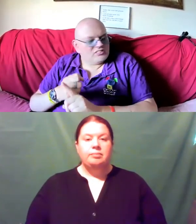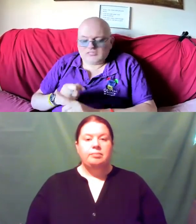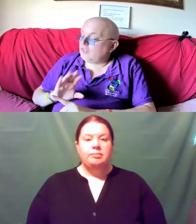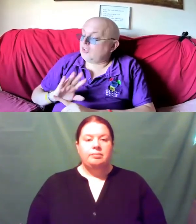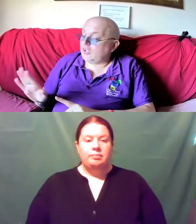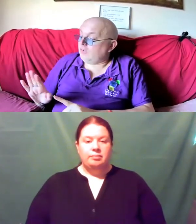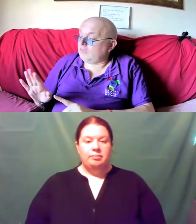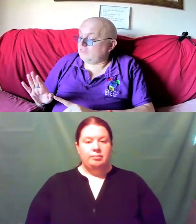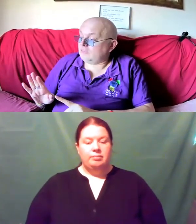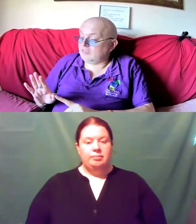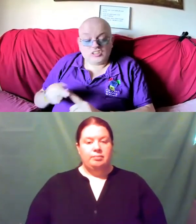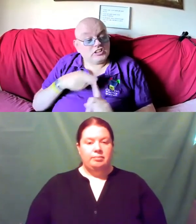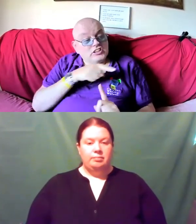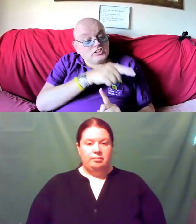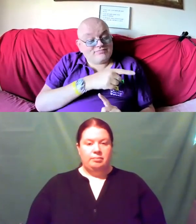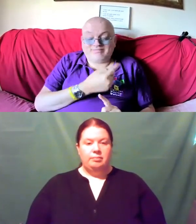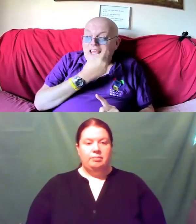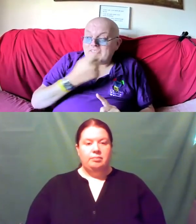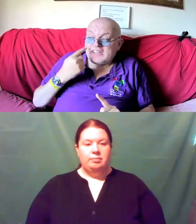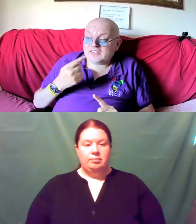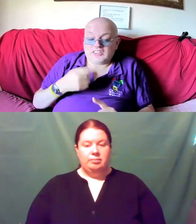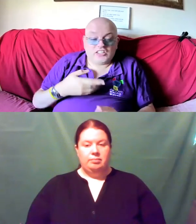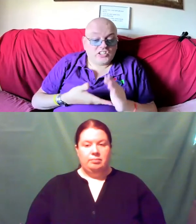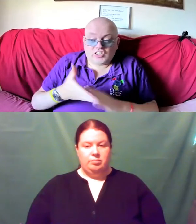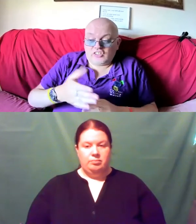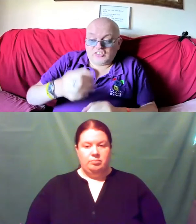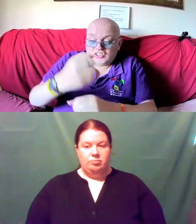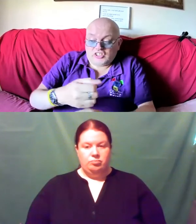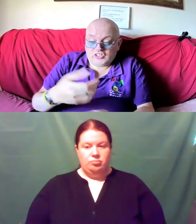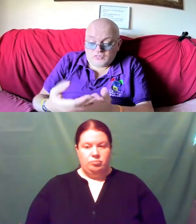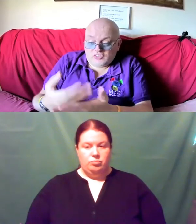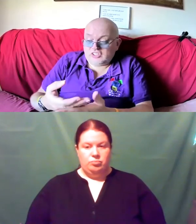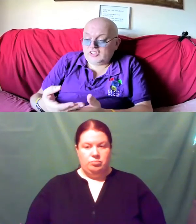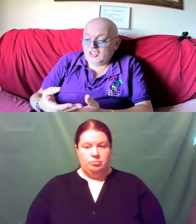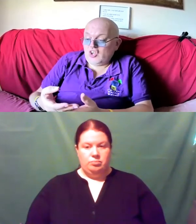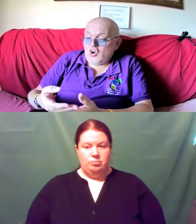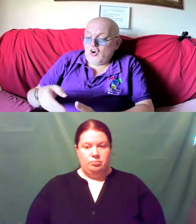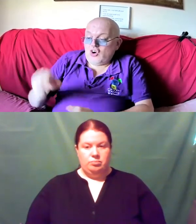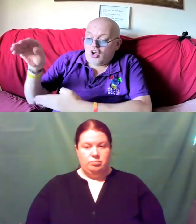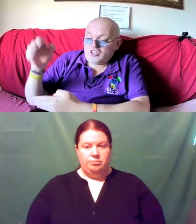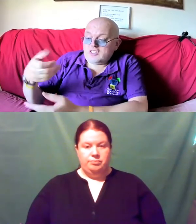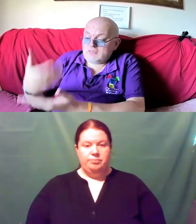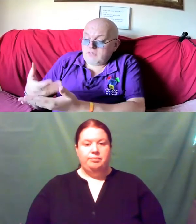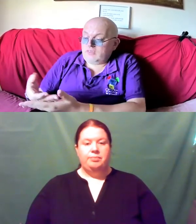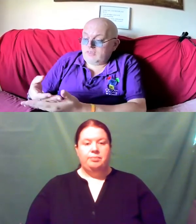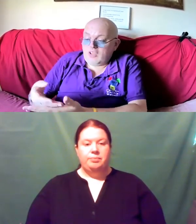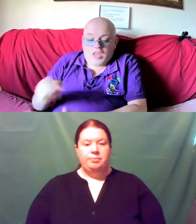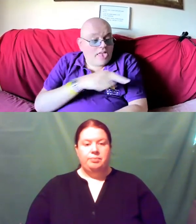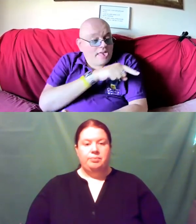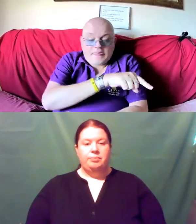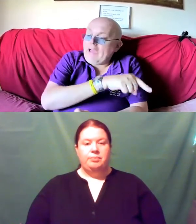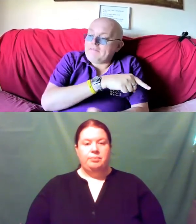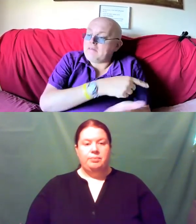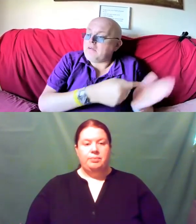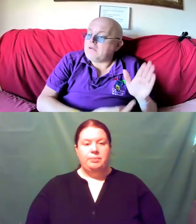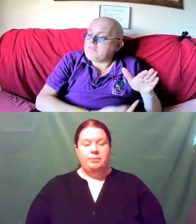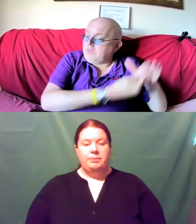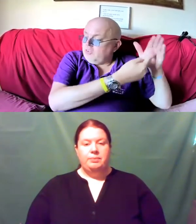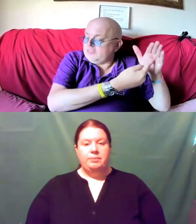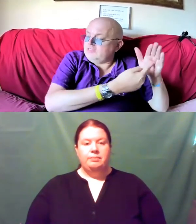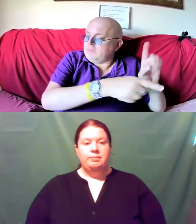to secular funders or church funders and say, this is the difference this is making. And, you know, LGBT people